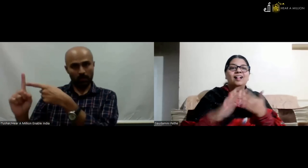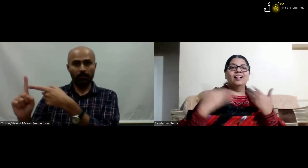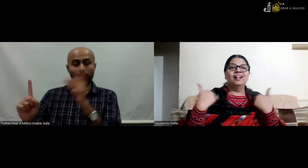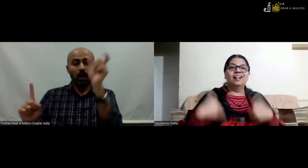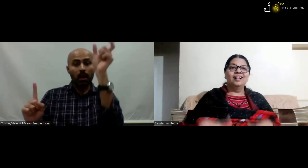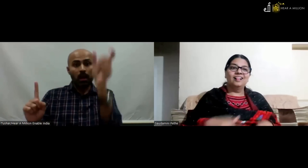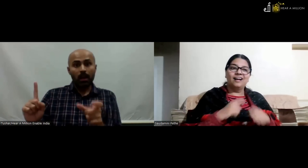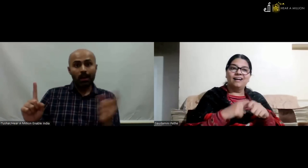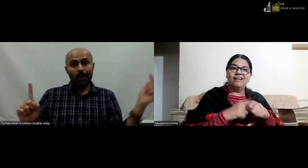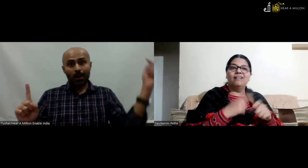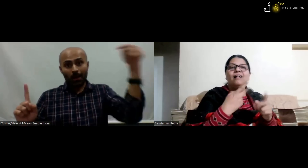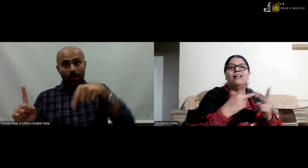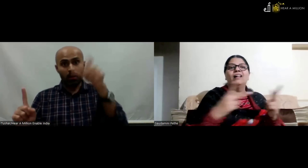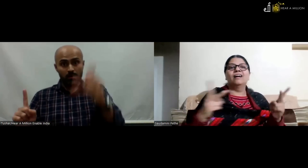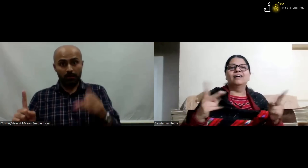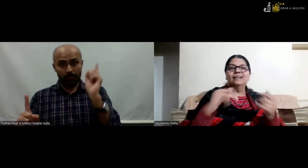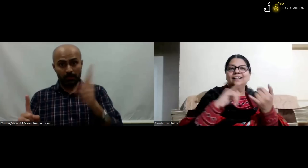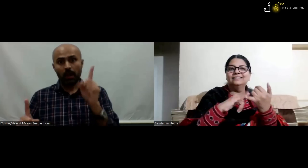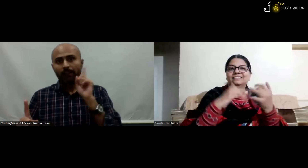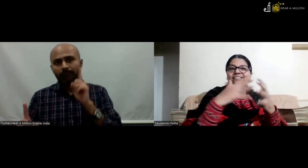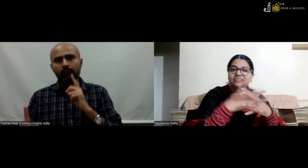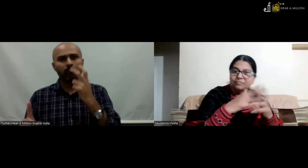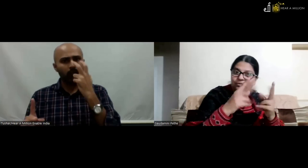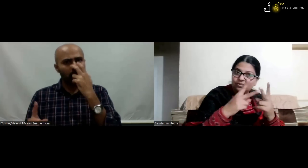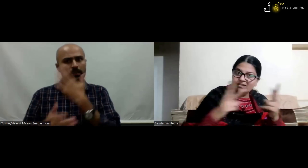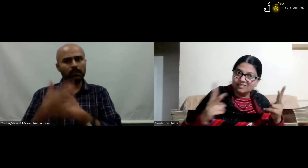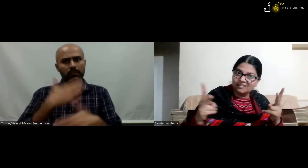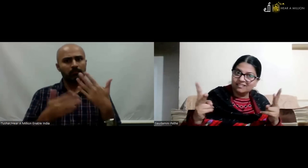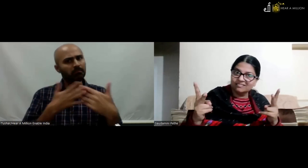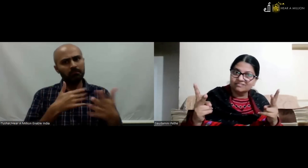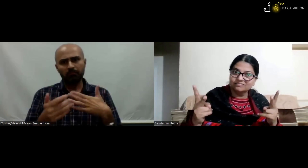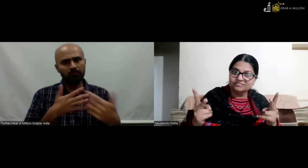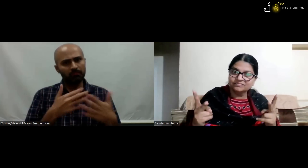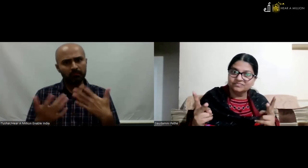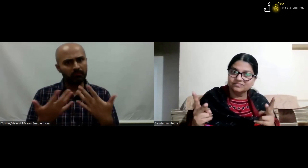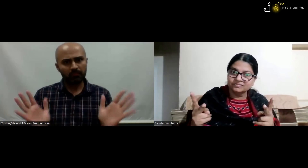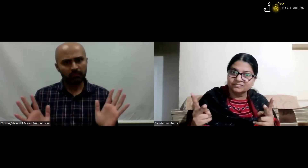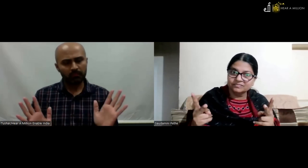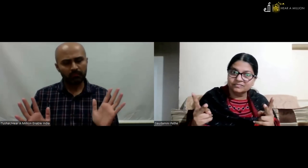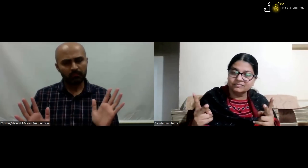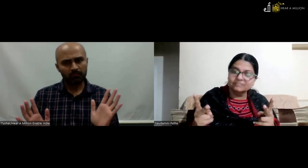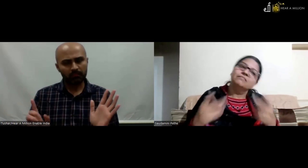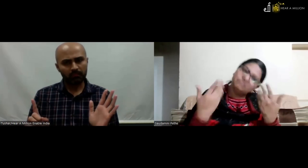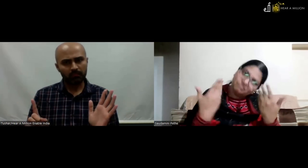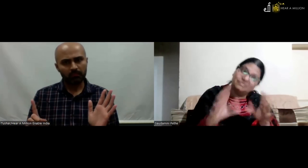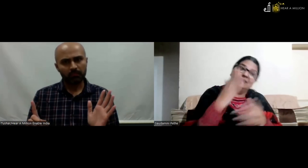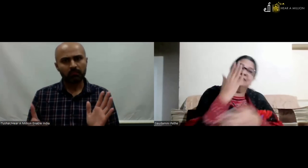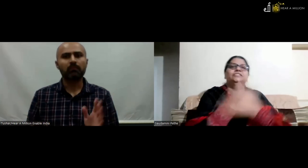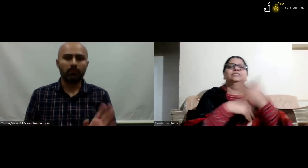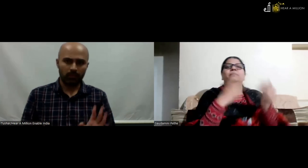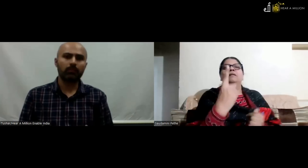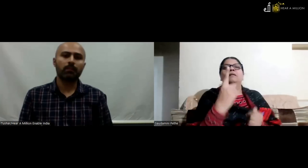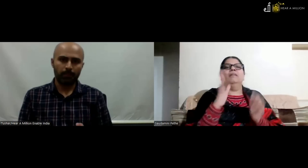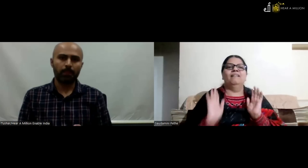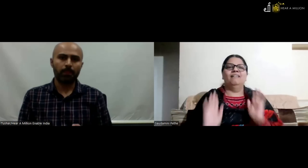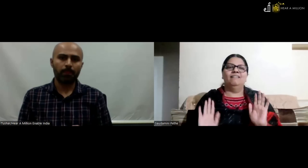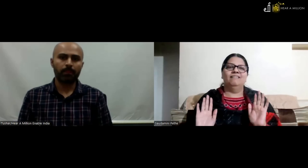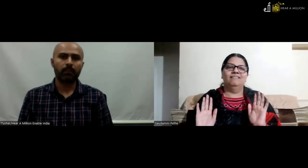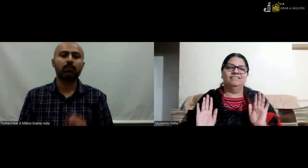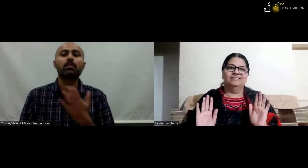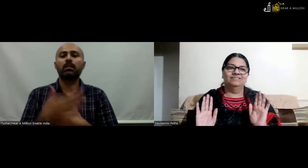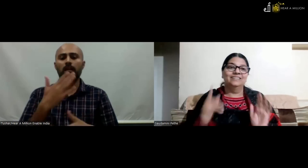we can visit to, a doctor who is working in this area and medical